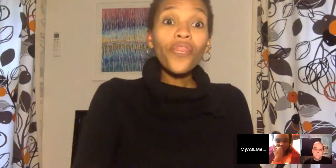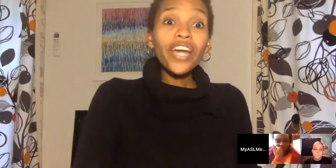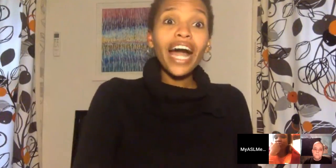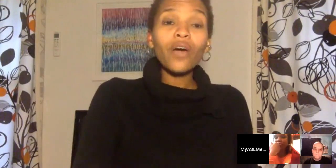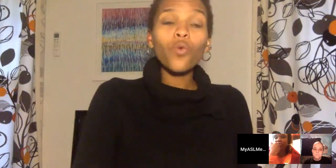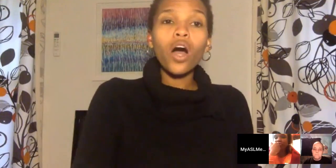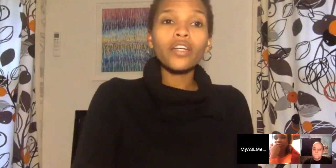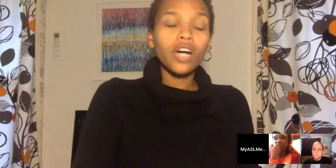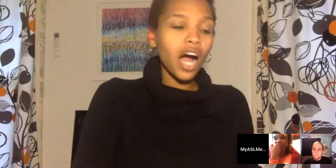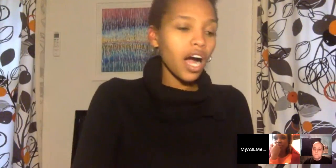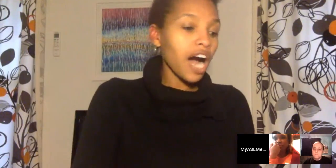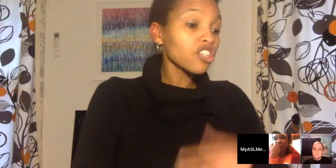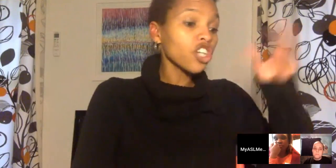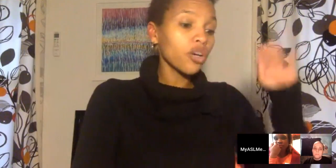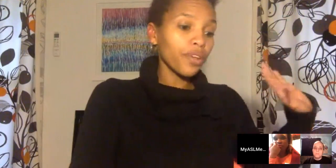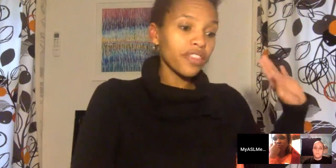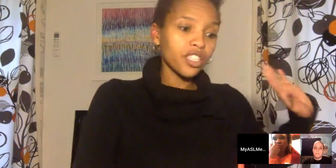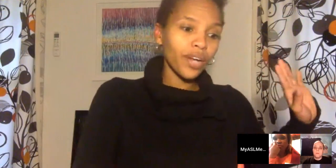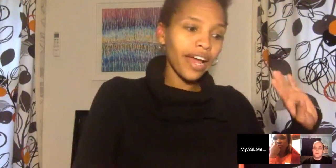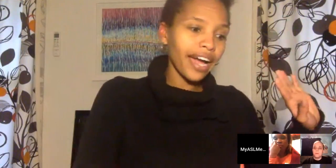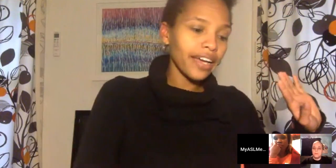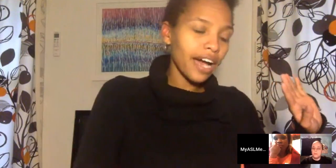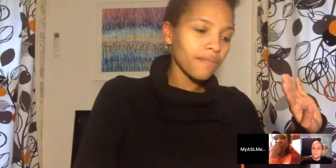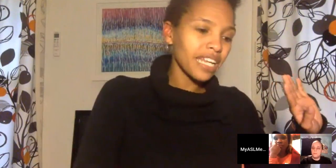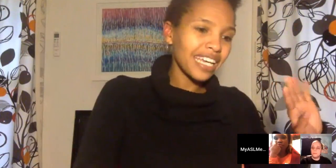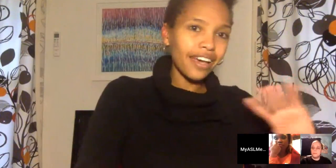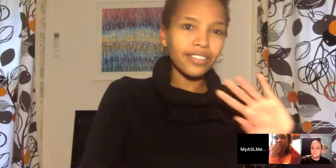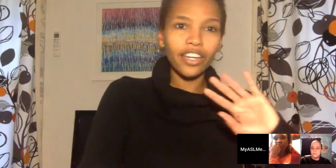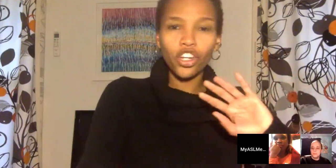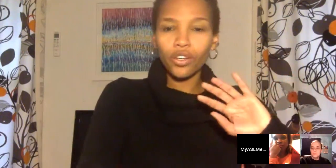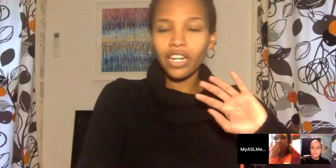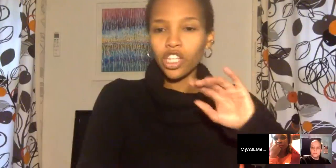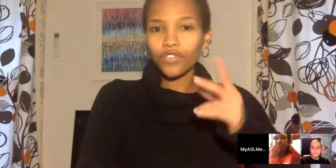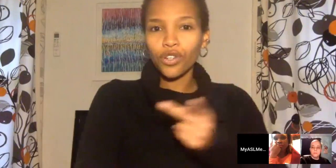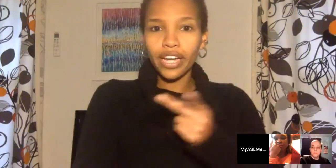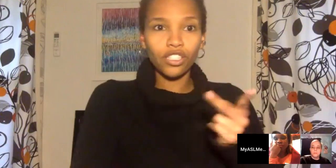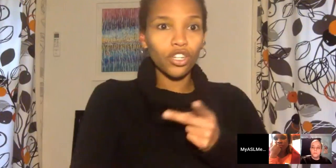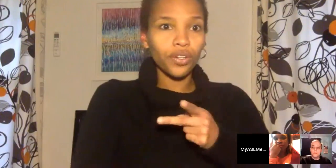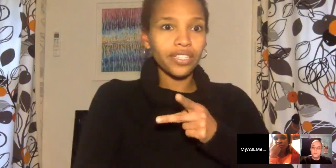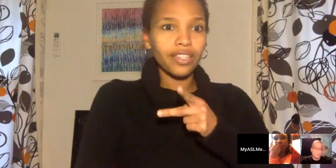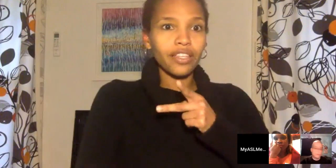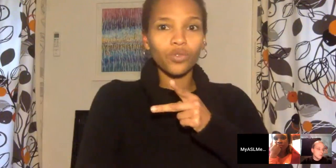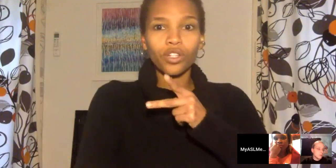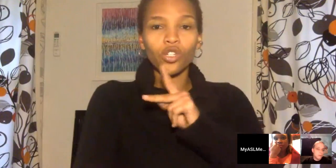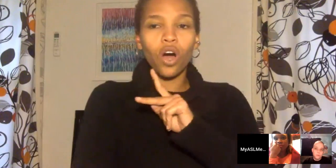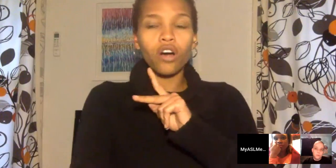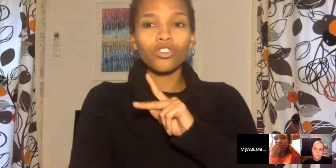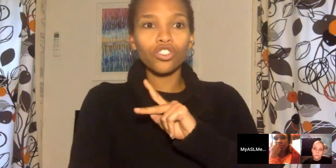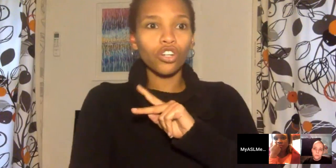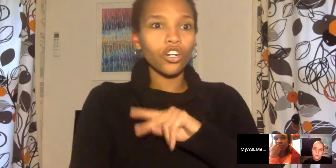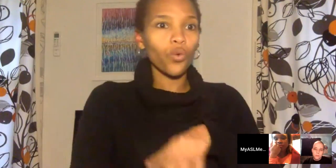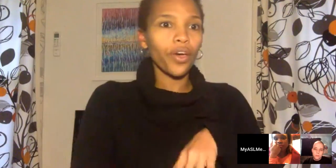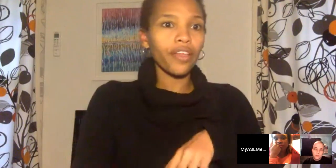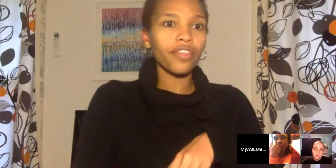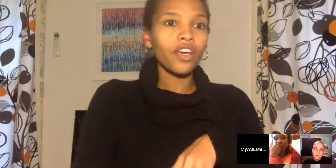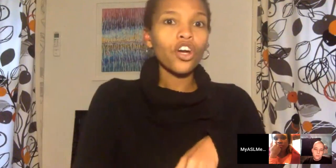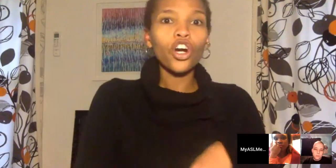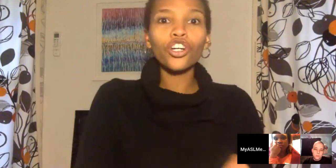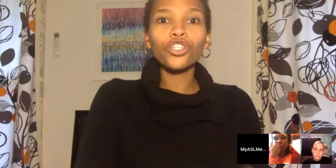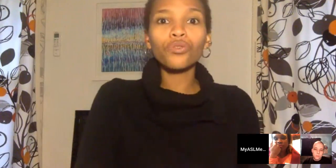thing I'll start with this one. I'm going to guess that neither of you guys noticed this one. So I'll start with her use